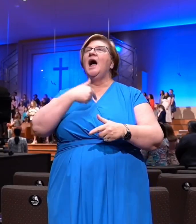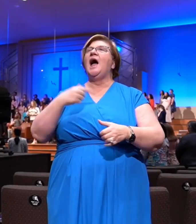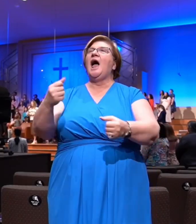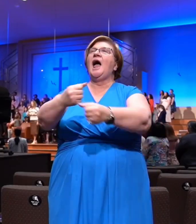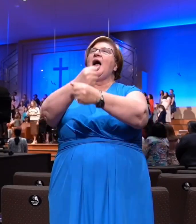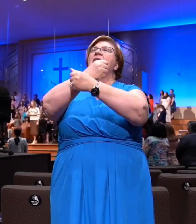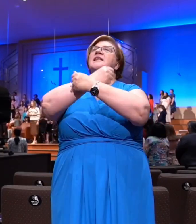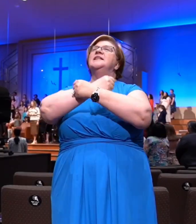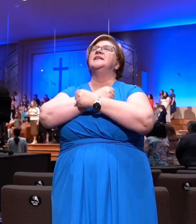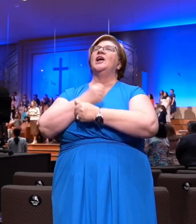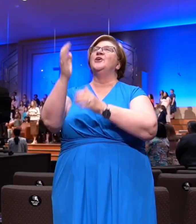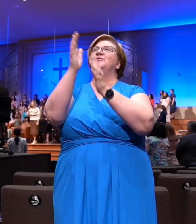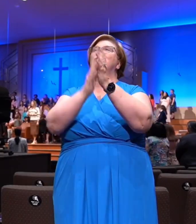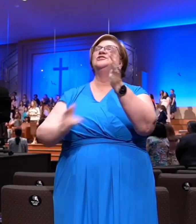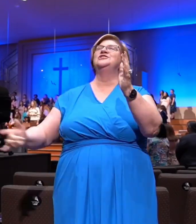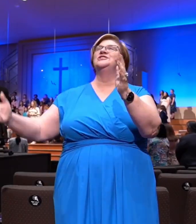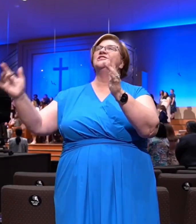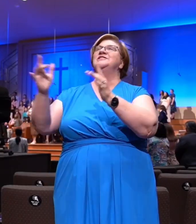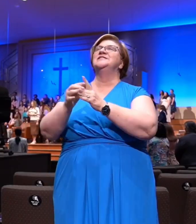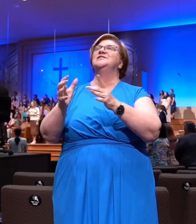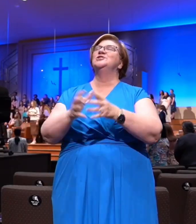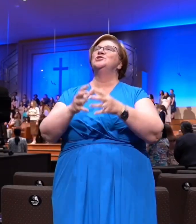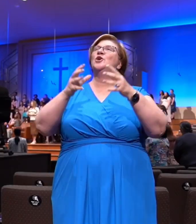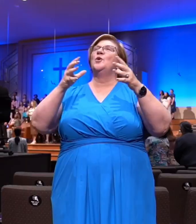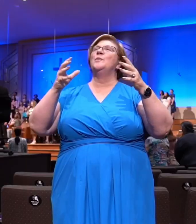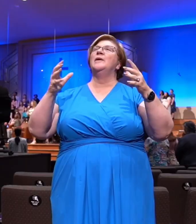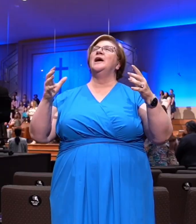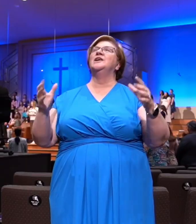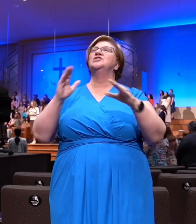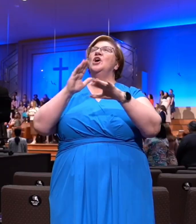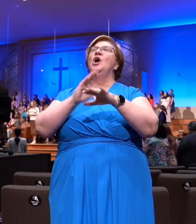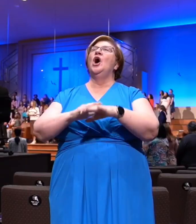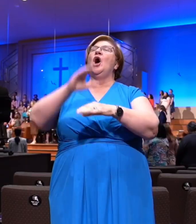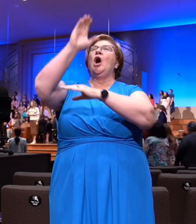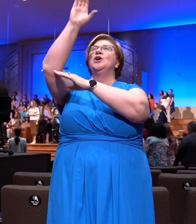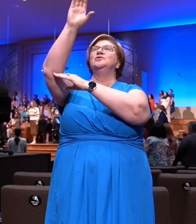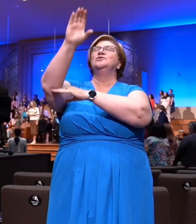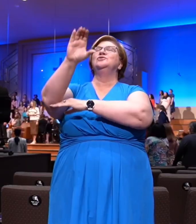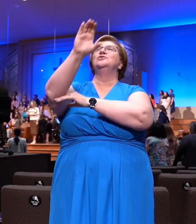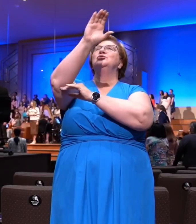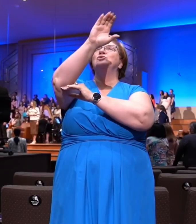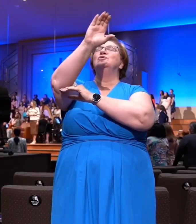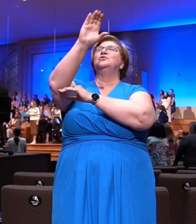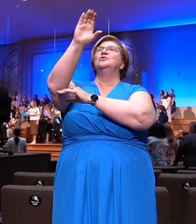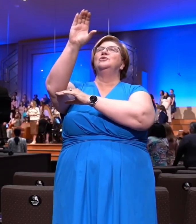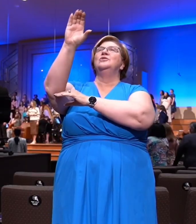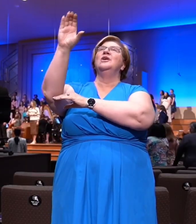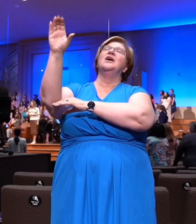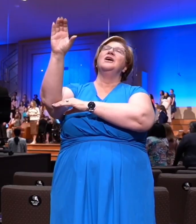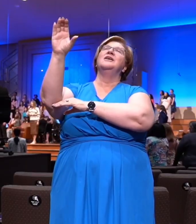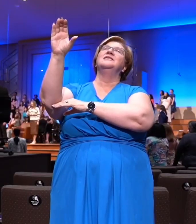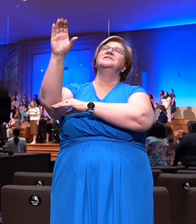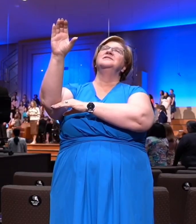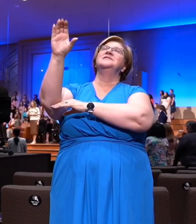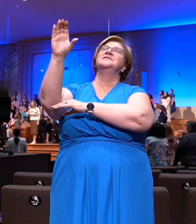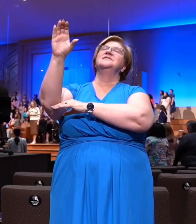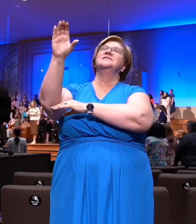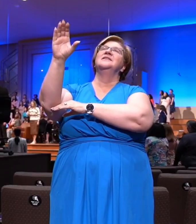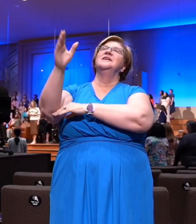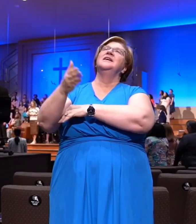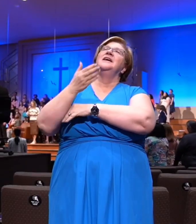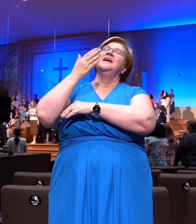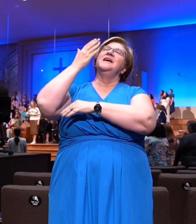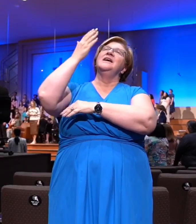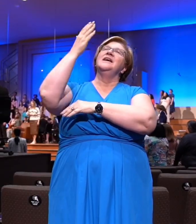the voice of Jesus on the cross of Calvary.